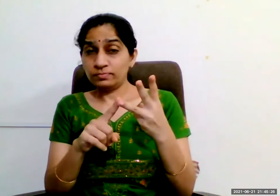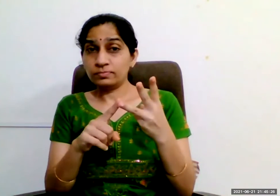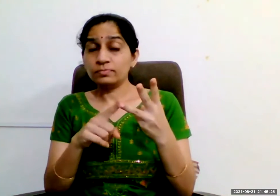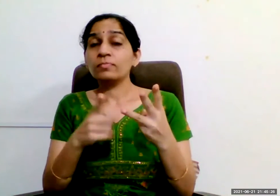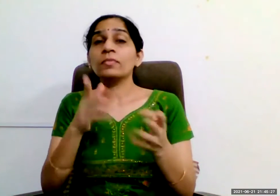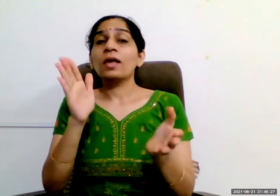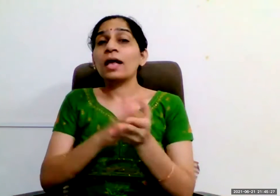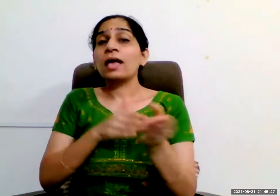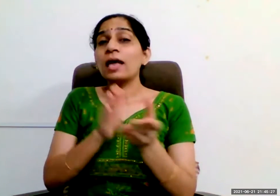gambling.